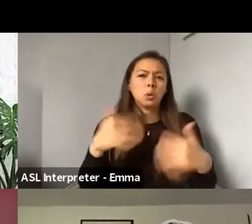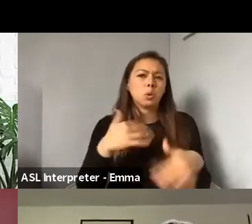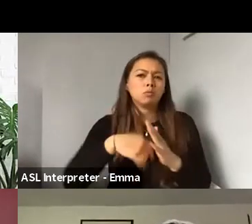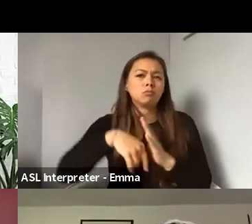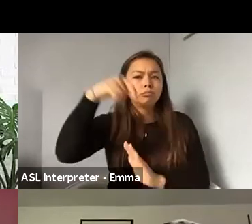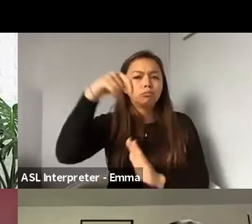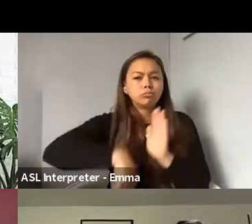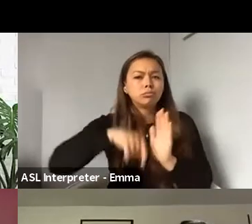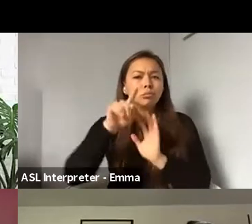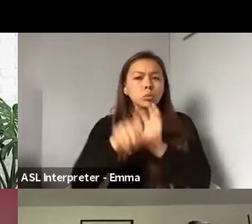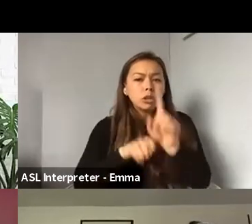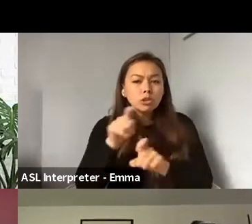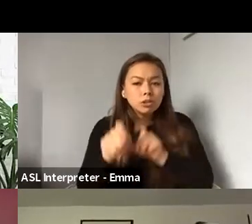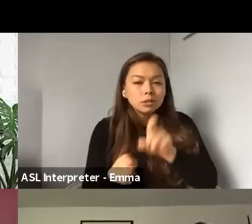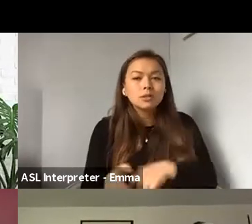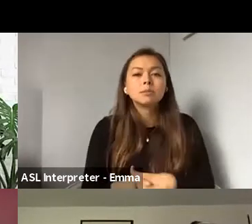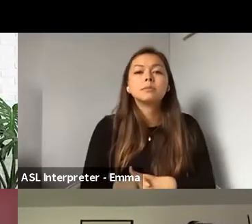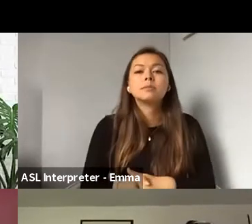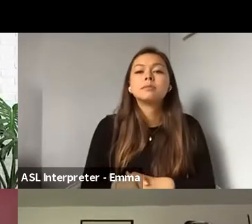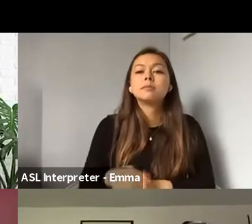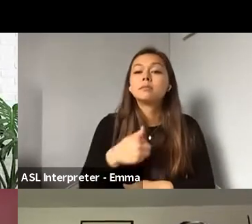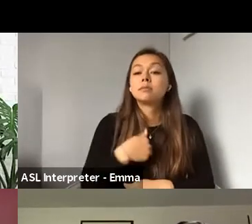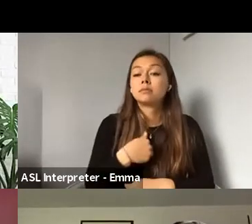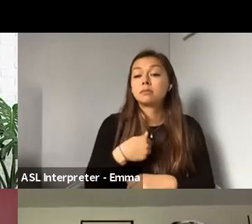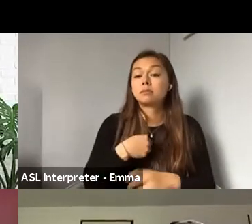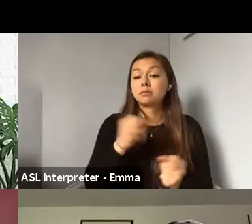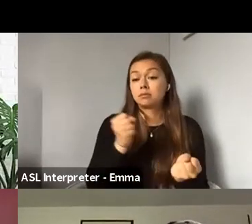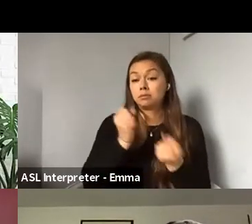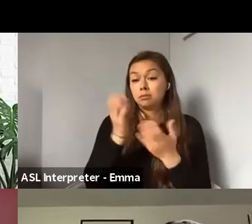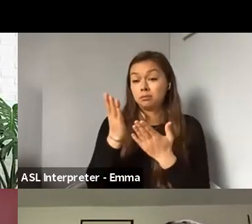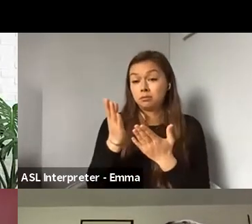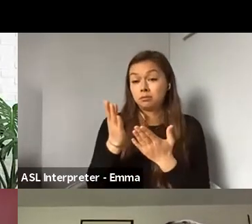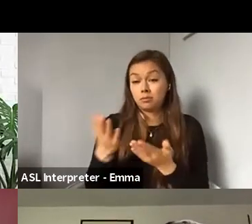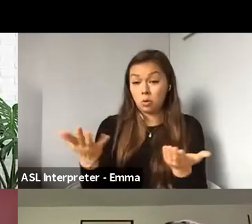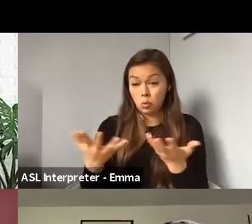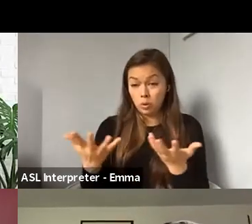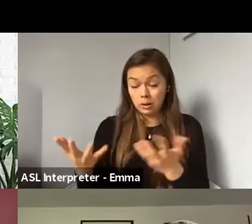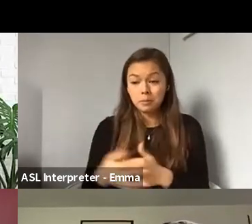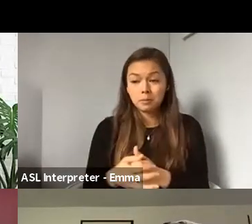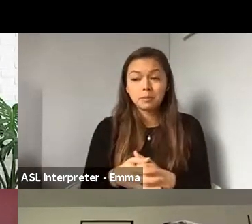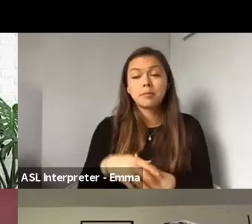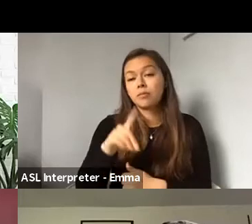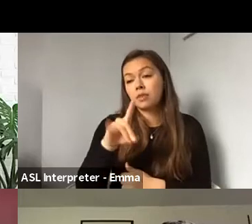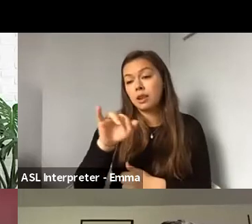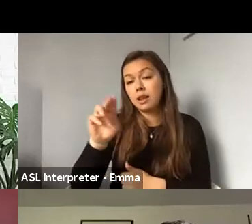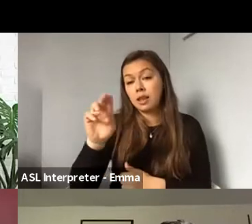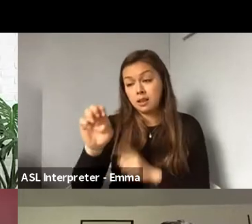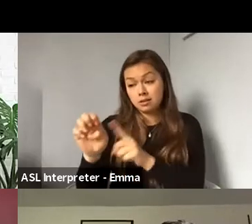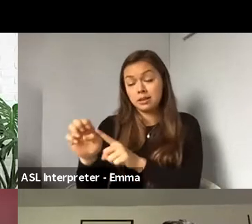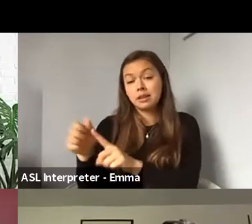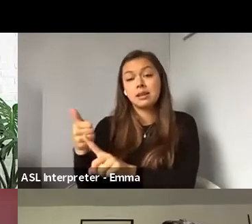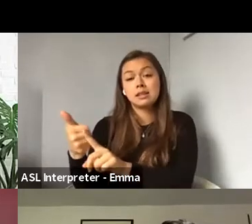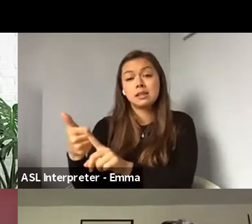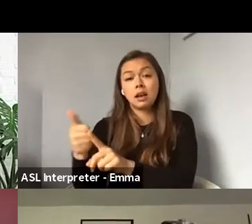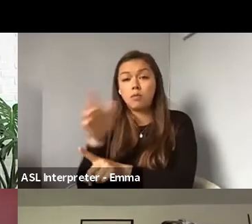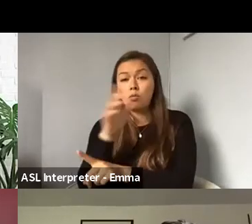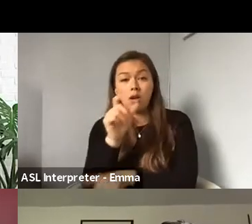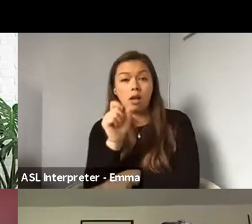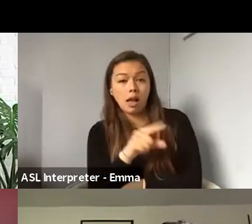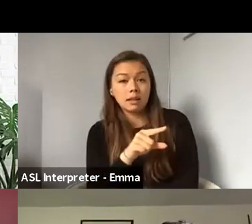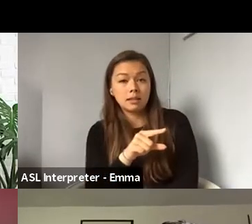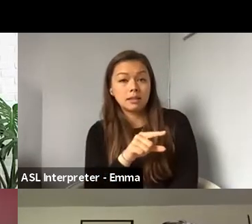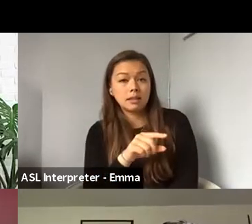going to propose is that Diane will present questions to Benta and Kelsey,